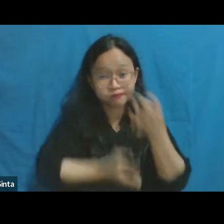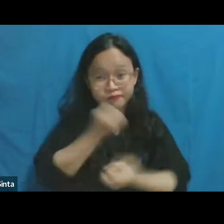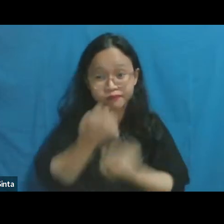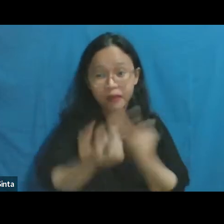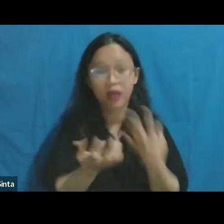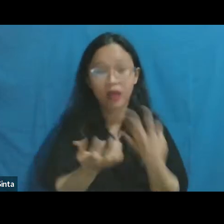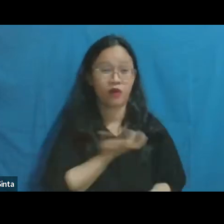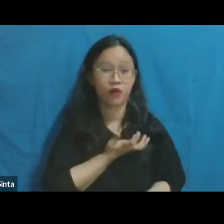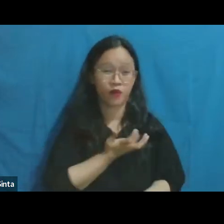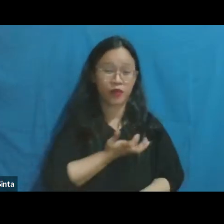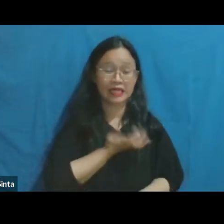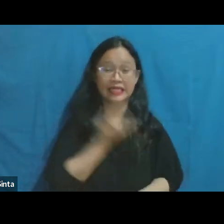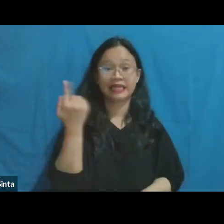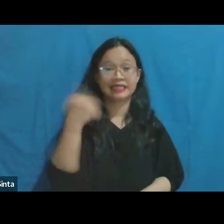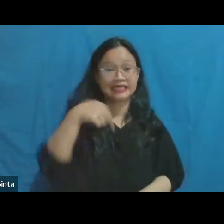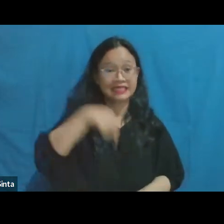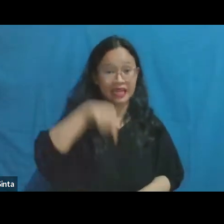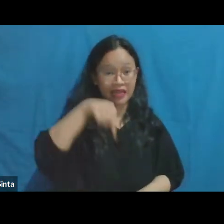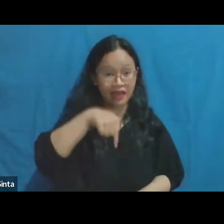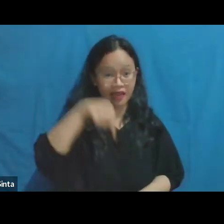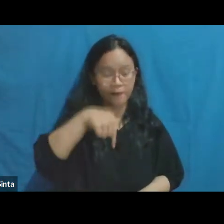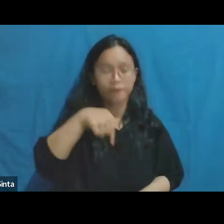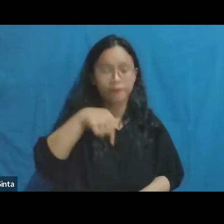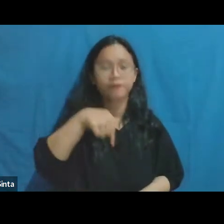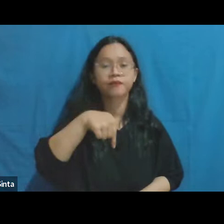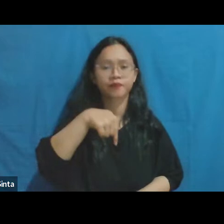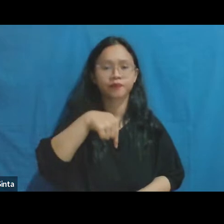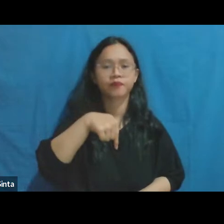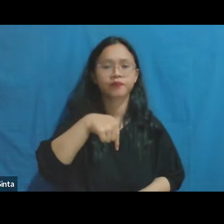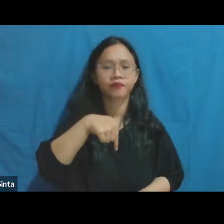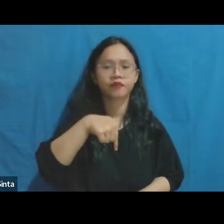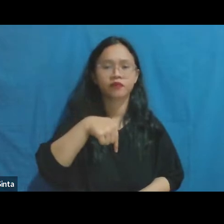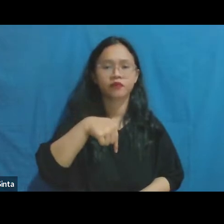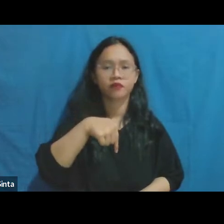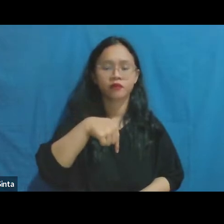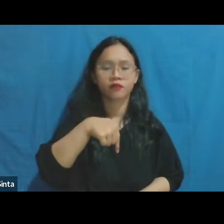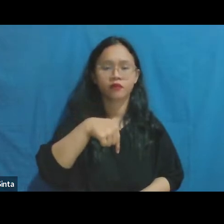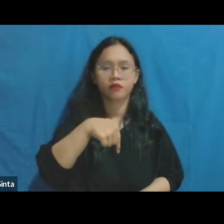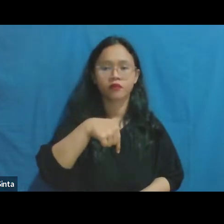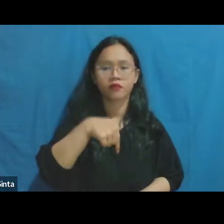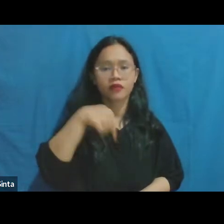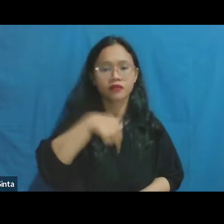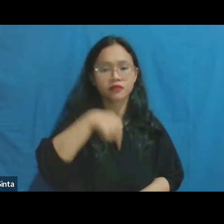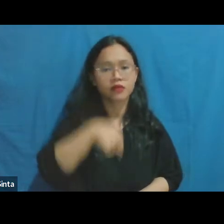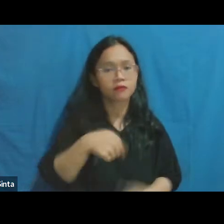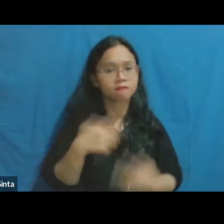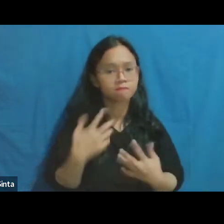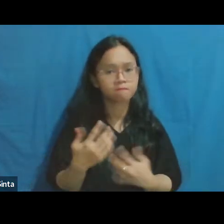nowadays it started after I came back here in